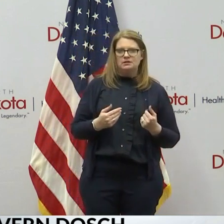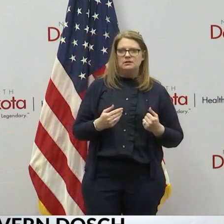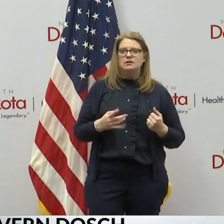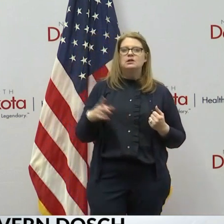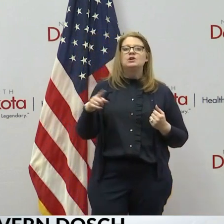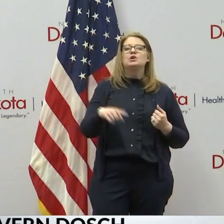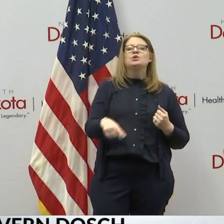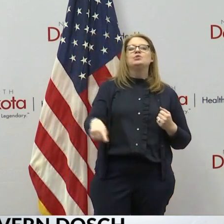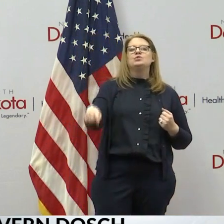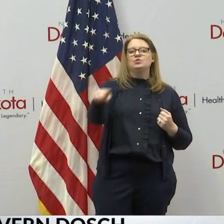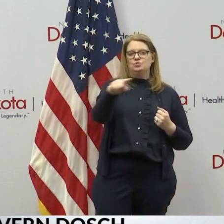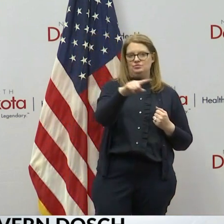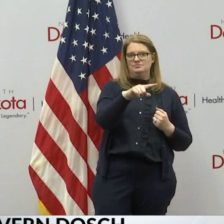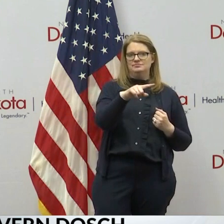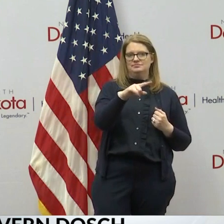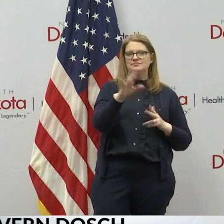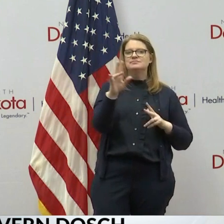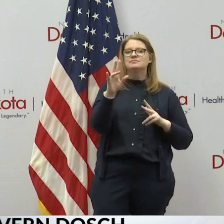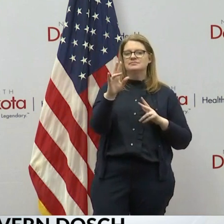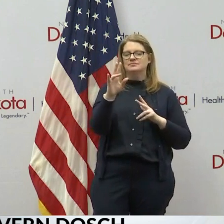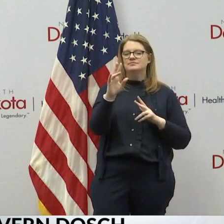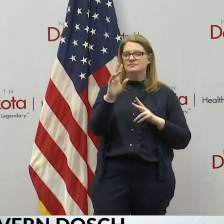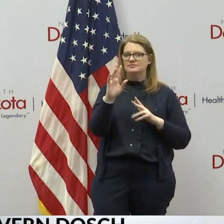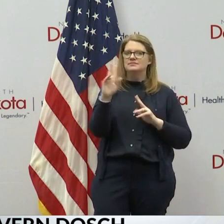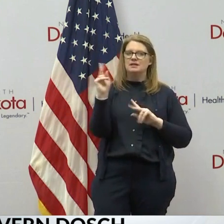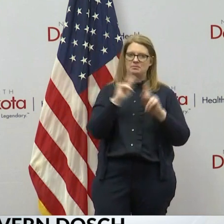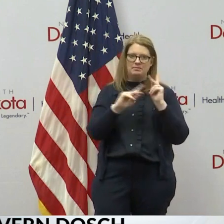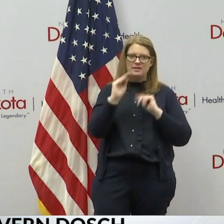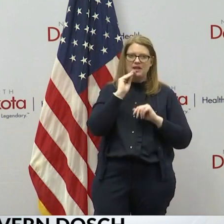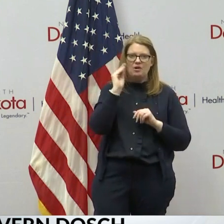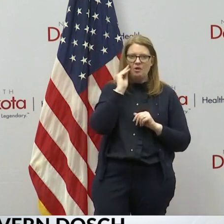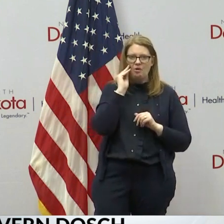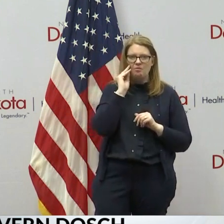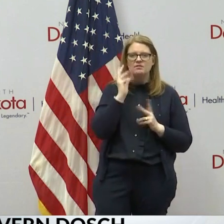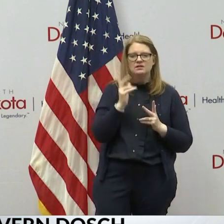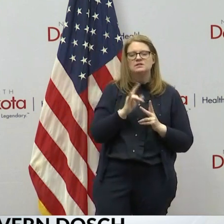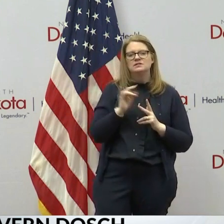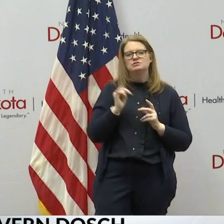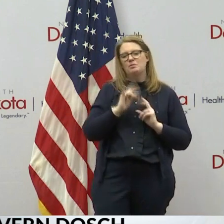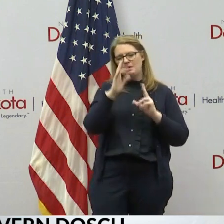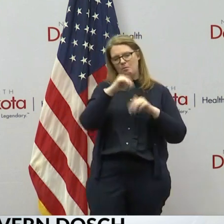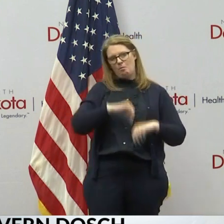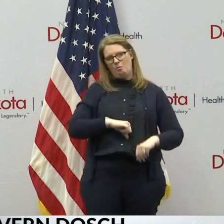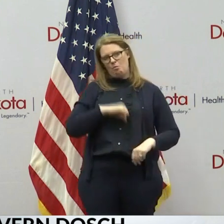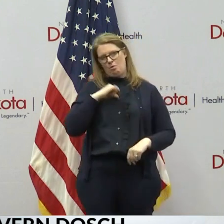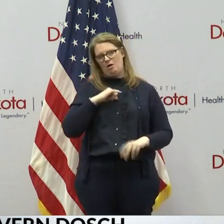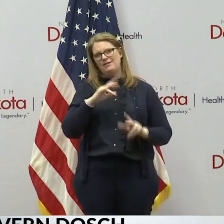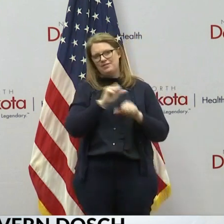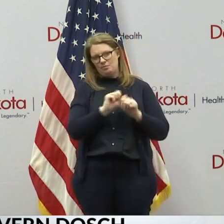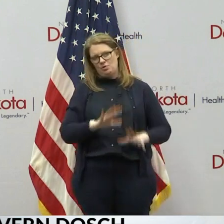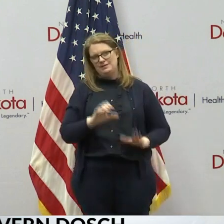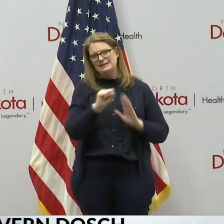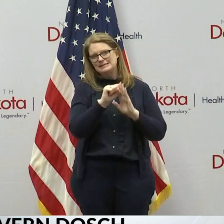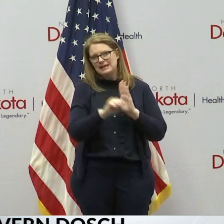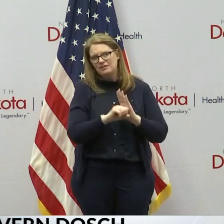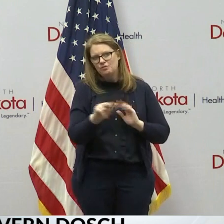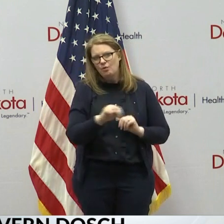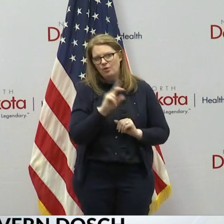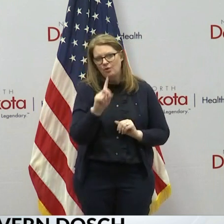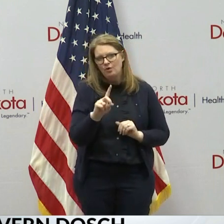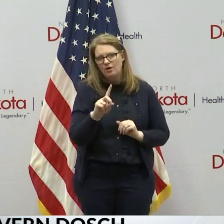very proud of the individuals, the employees of the state of North Dakota who have worked